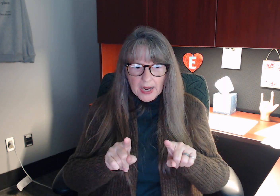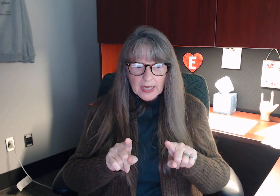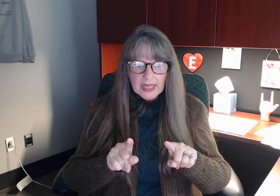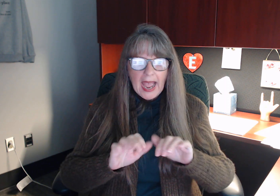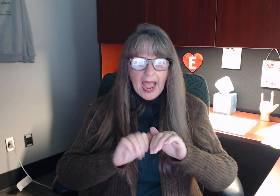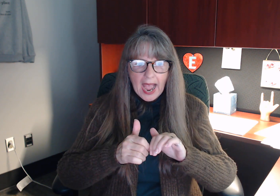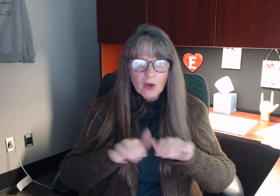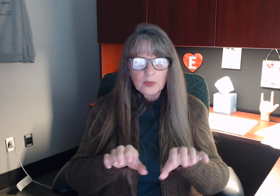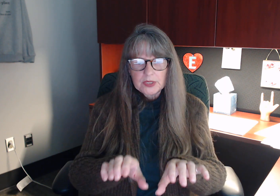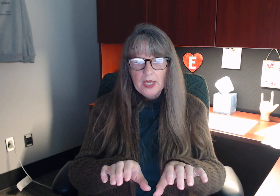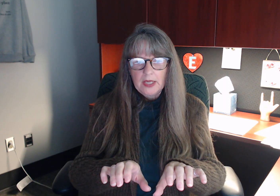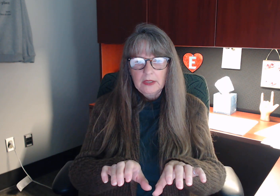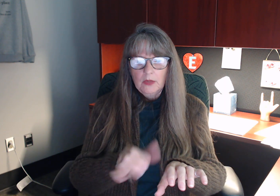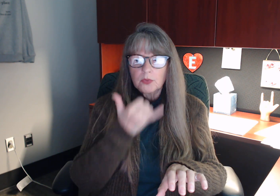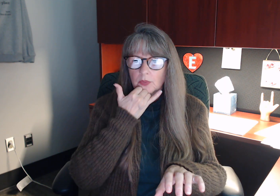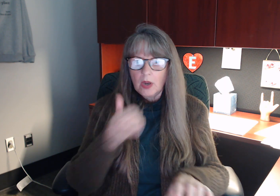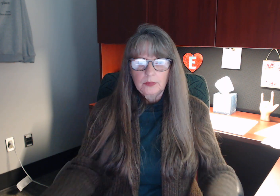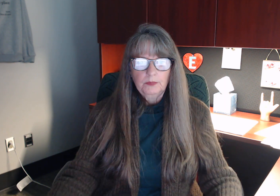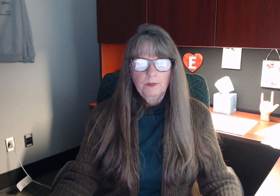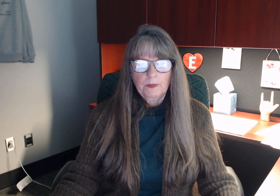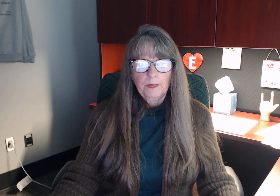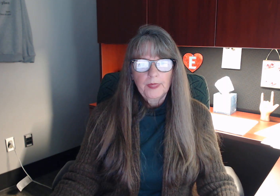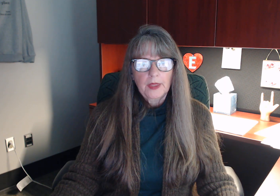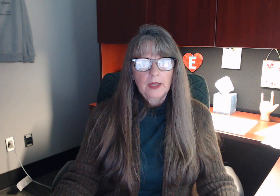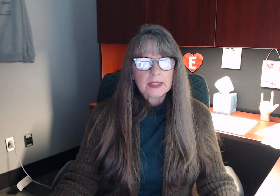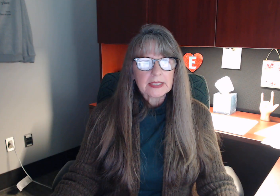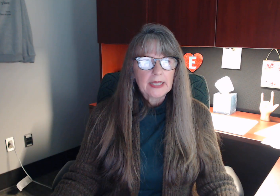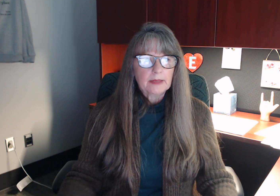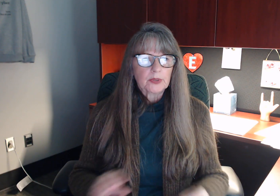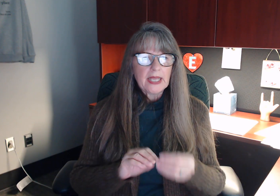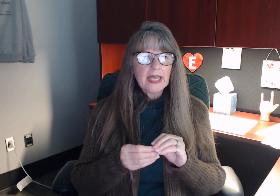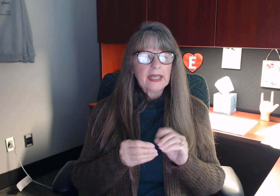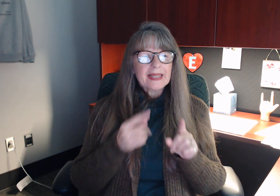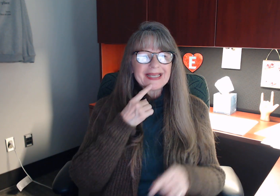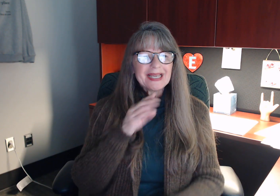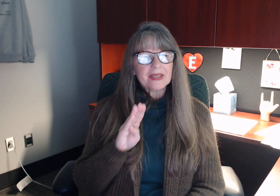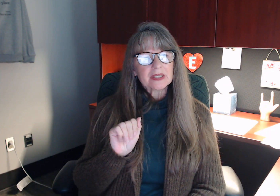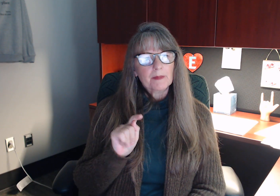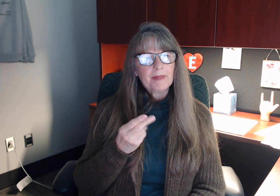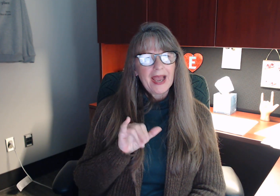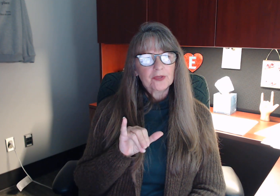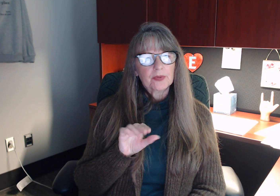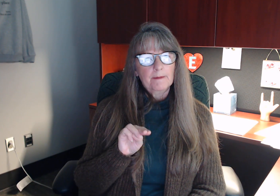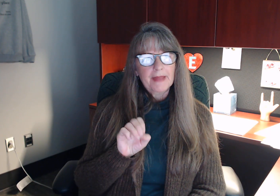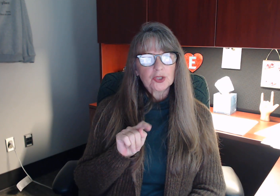but how it was done was wrong. Slide number 10. They said this